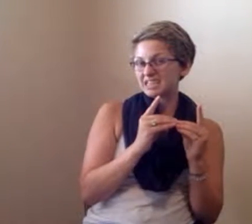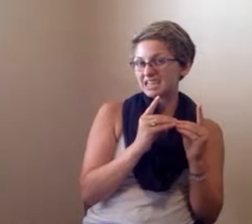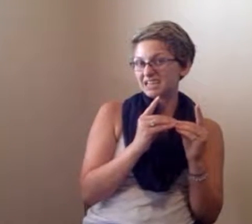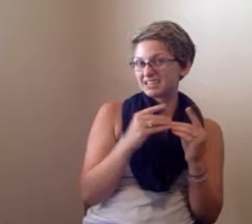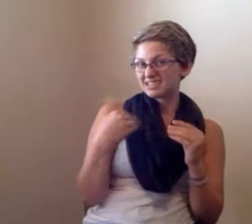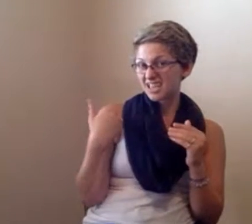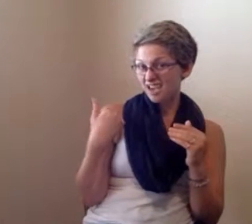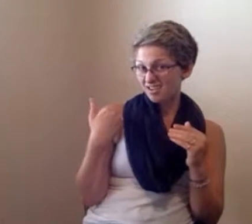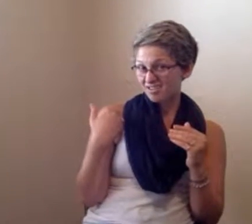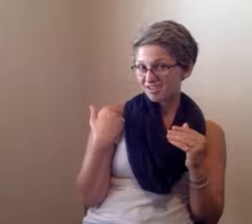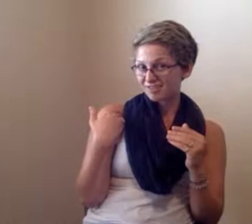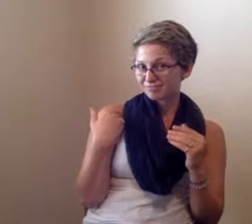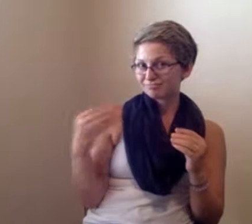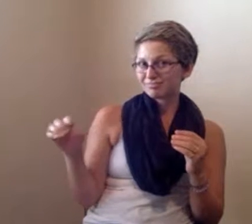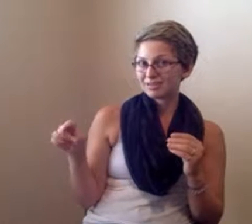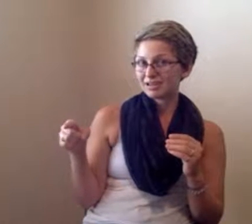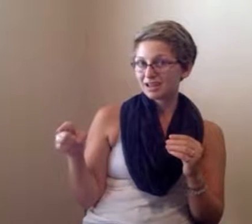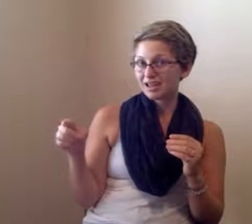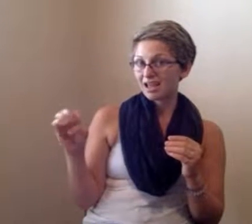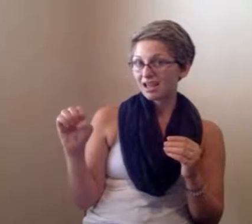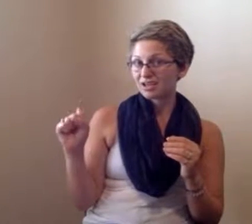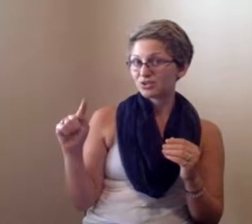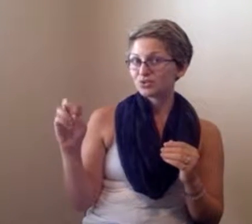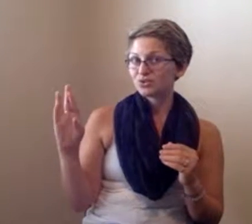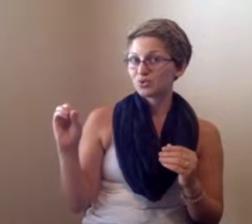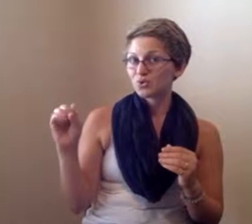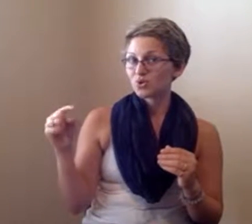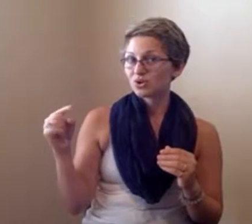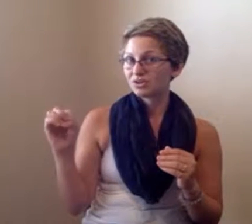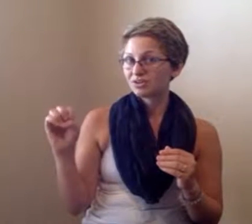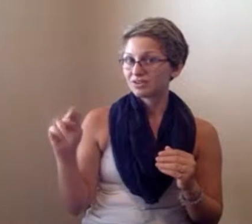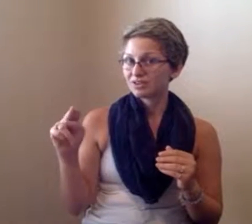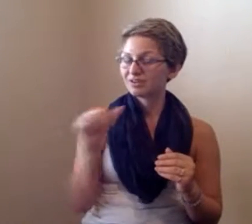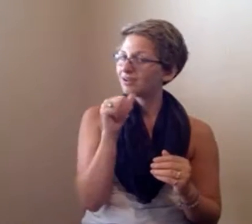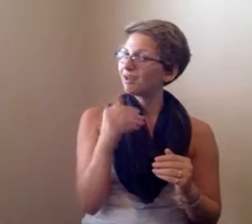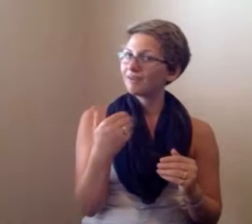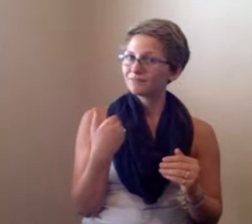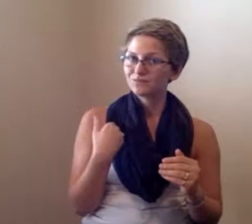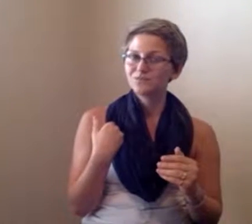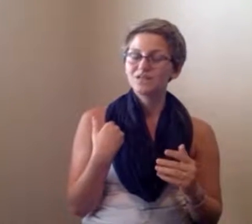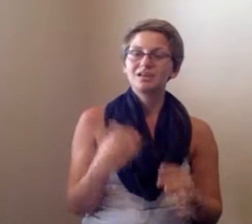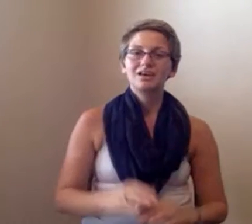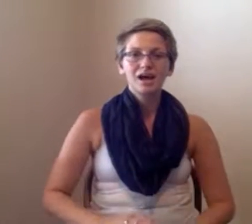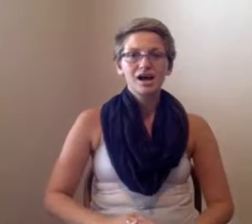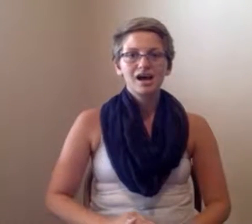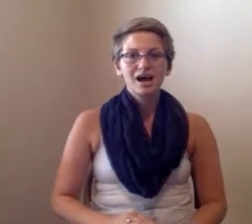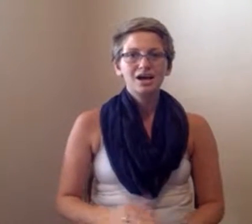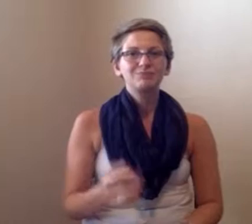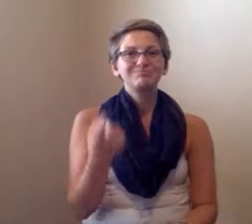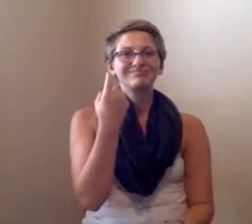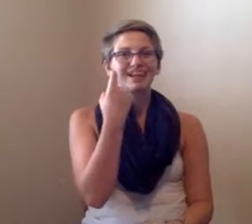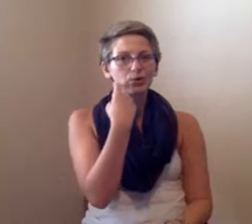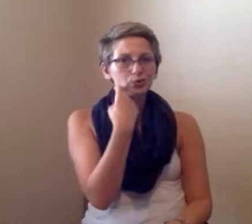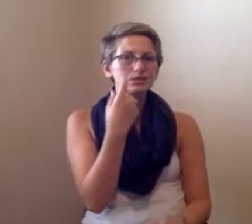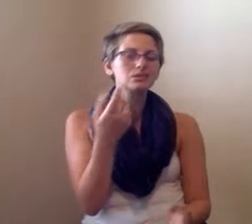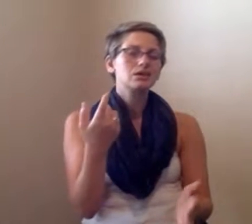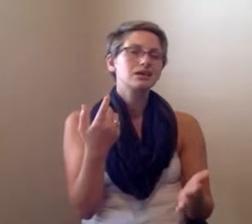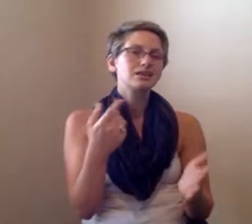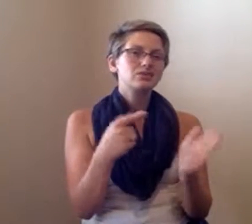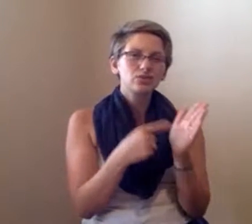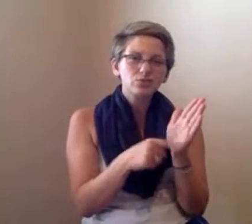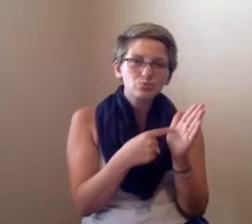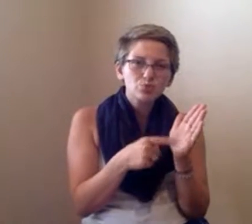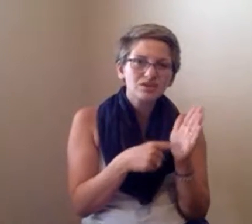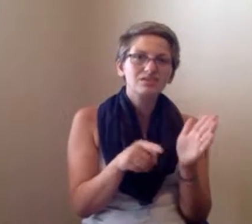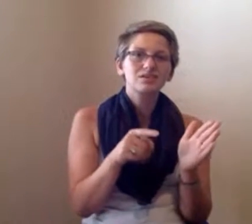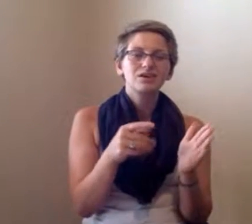risk and they equal out with the men. They've done, and I won't go into it now, but they've done lots of studies about trying to give women estrogen